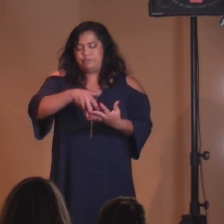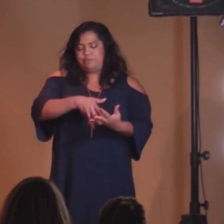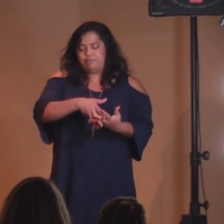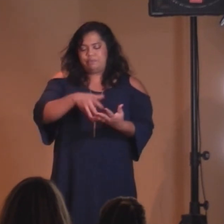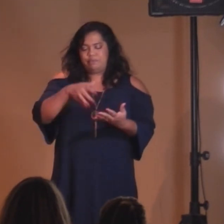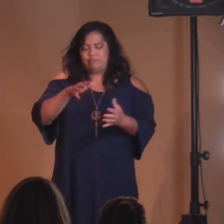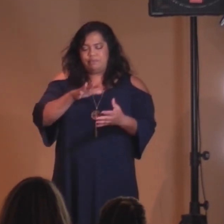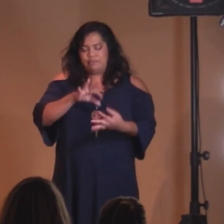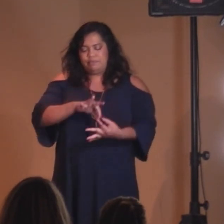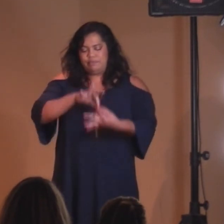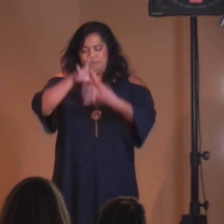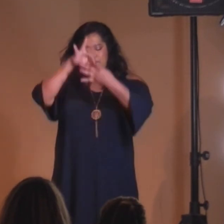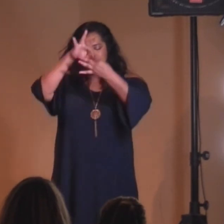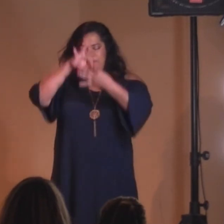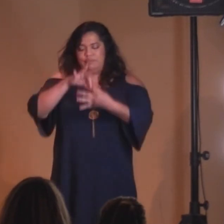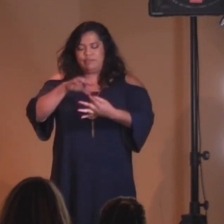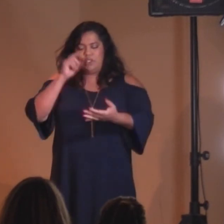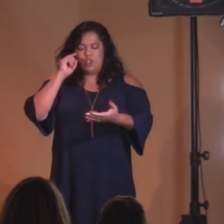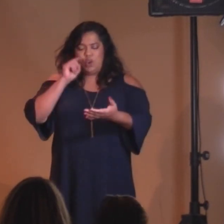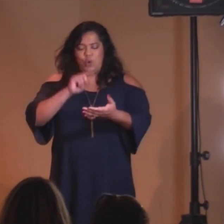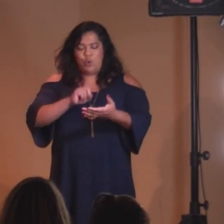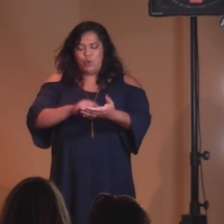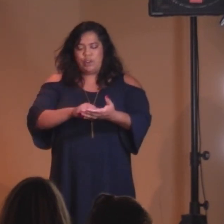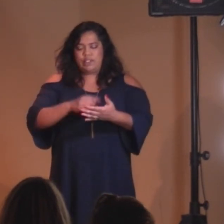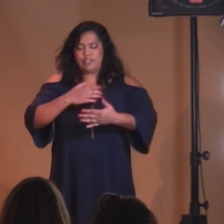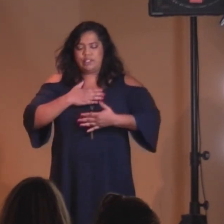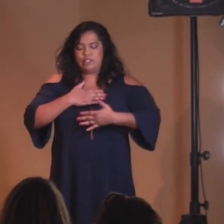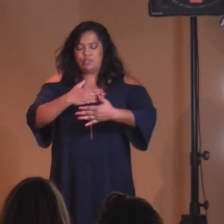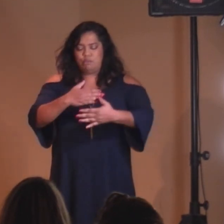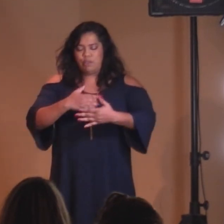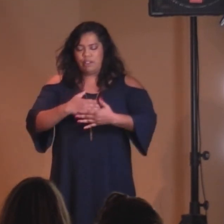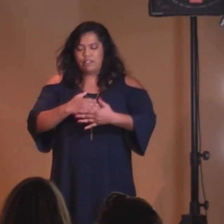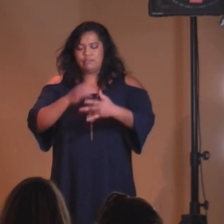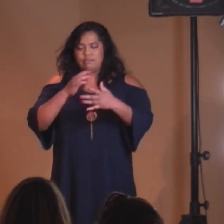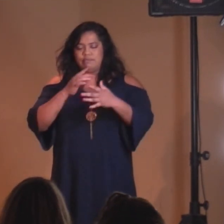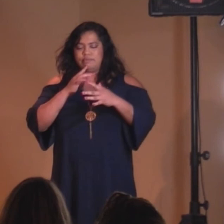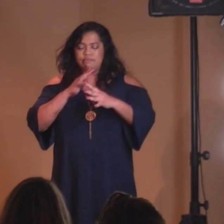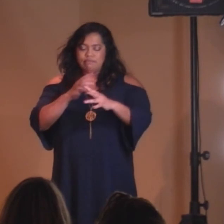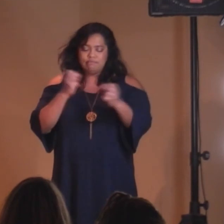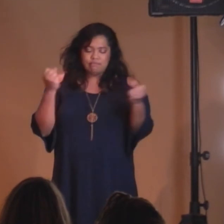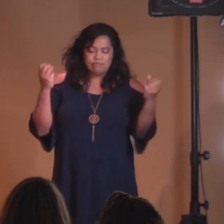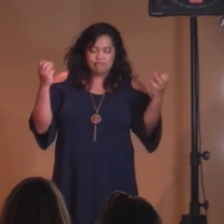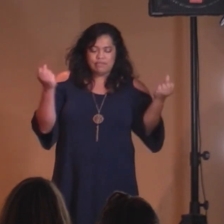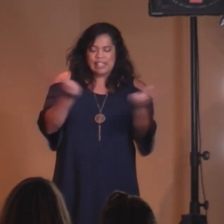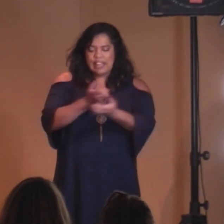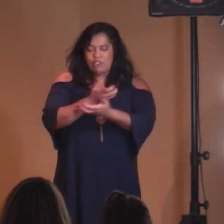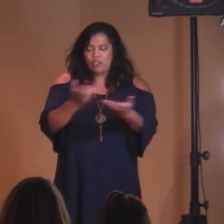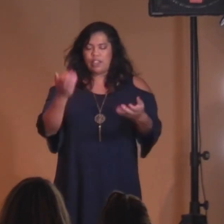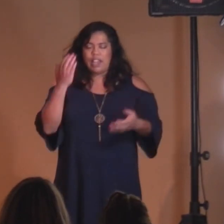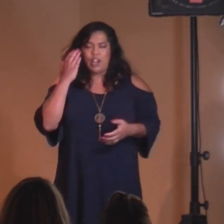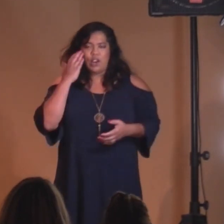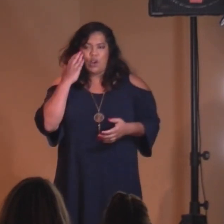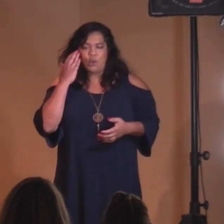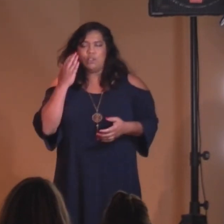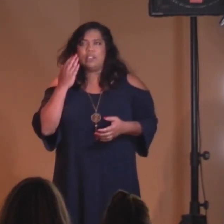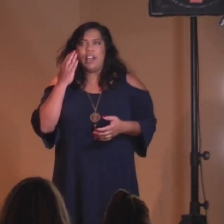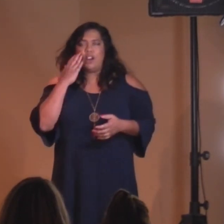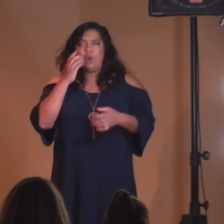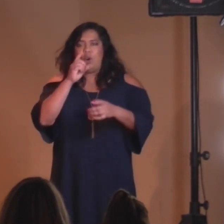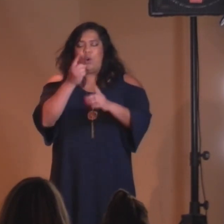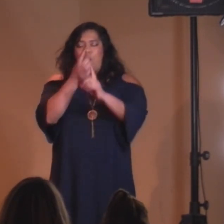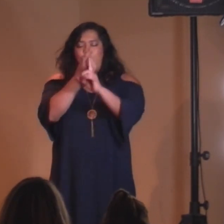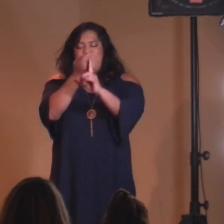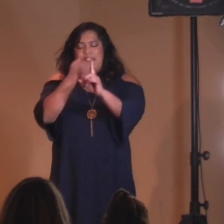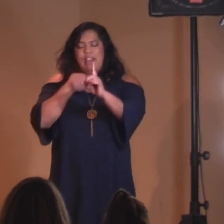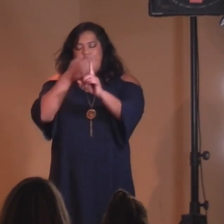breath to be, I speak what I know. I know that that which God is all there is, called by many names, and